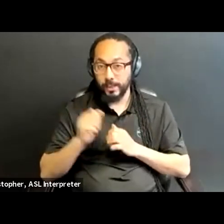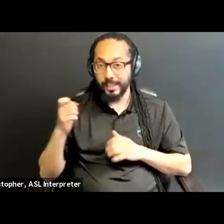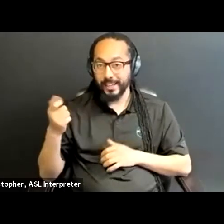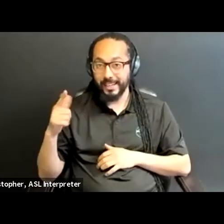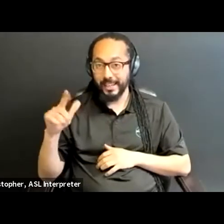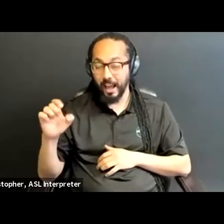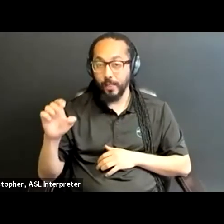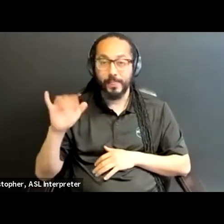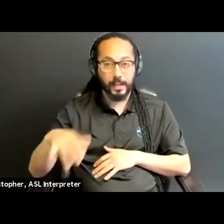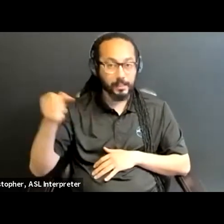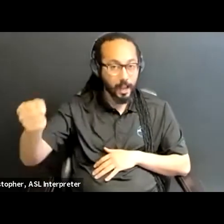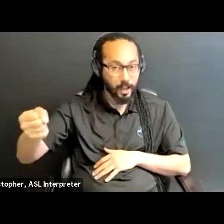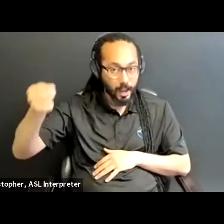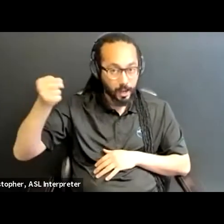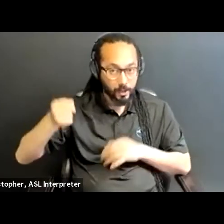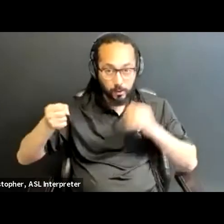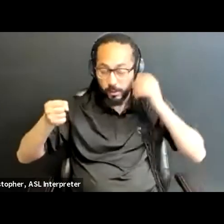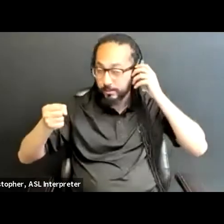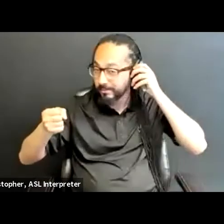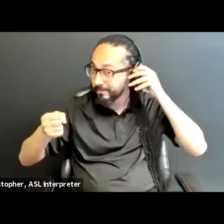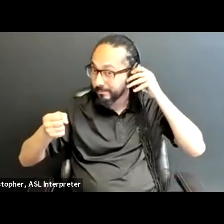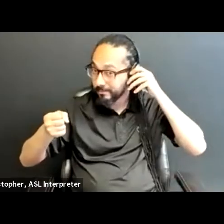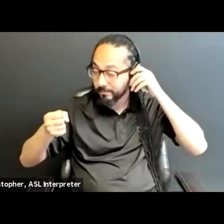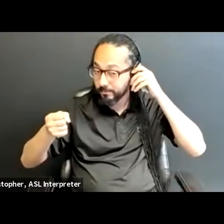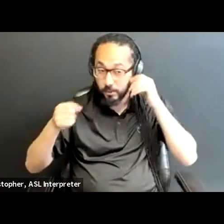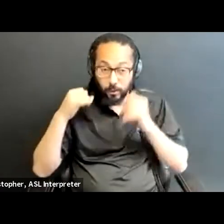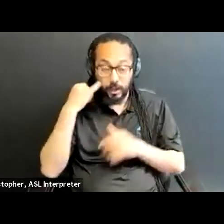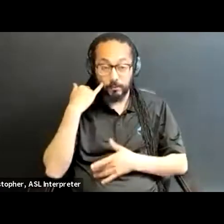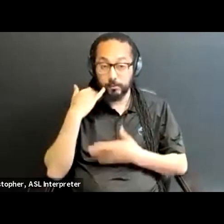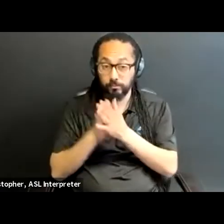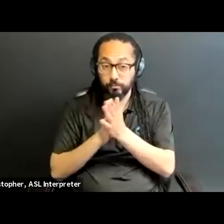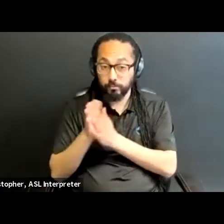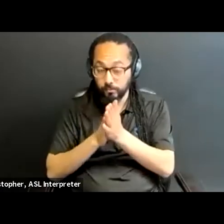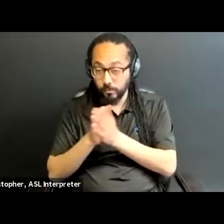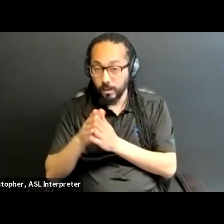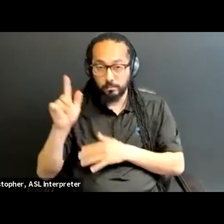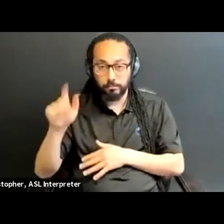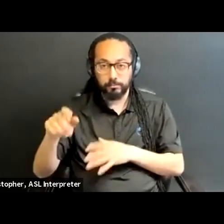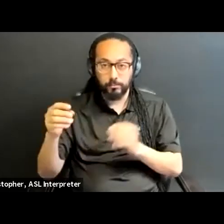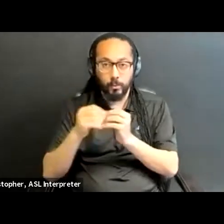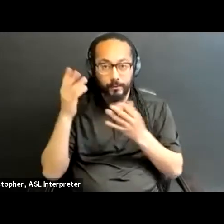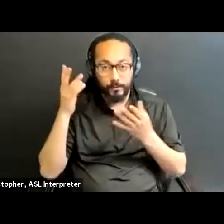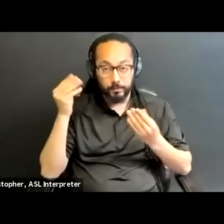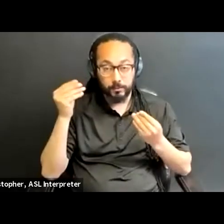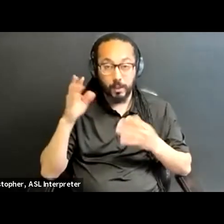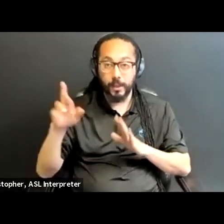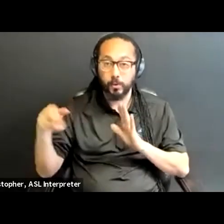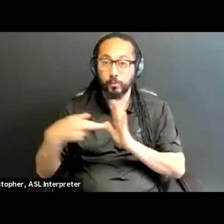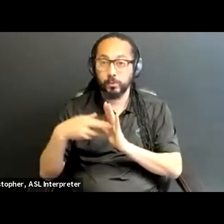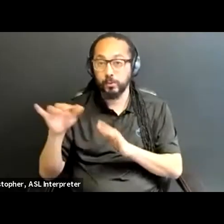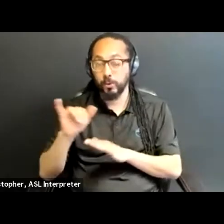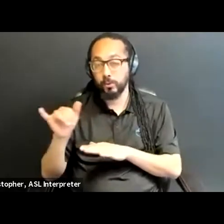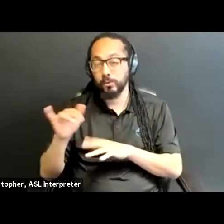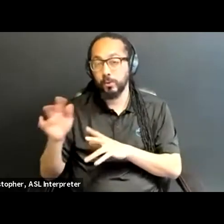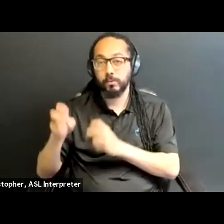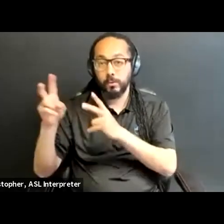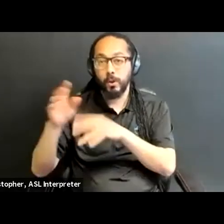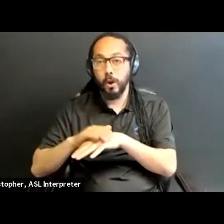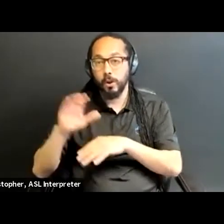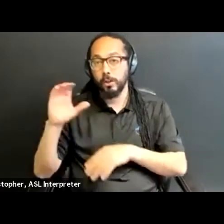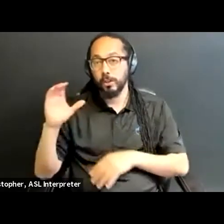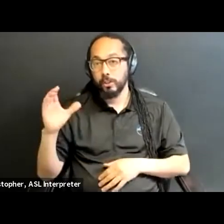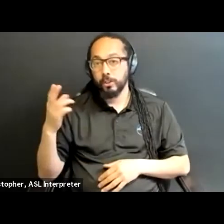hiring right now. So if you want to click on that link, you can find more information. That role is also up on Charity Village. And that's for our